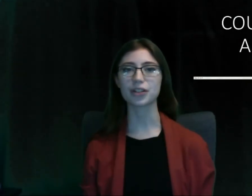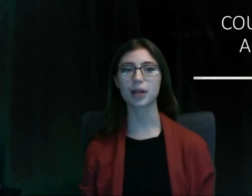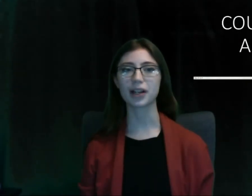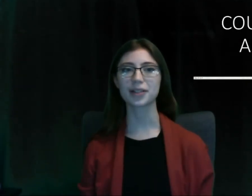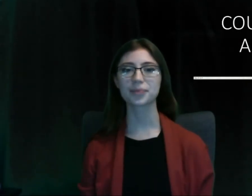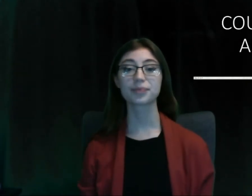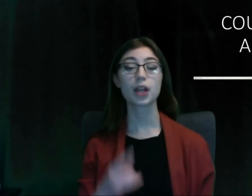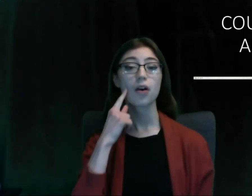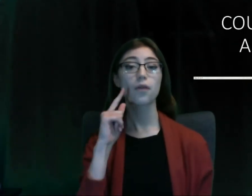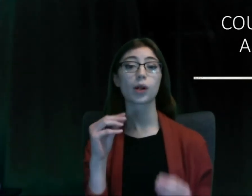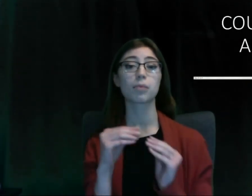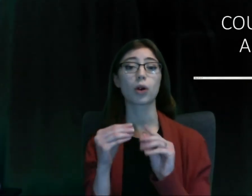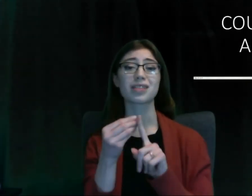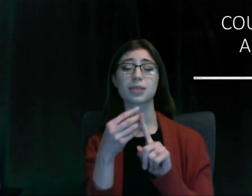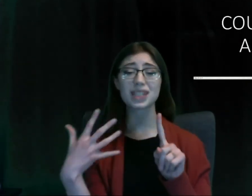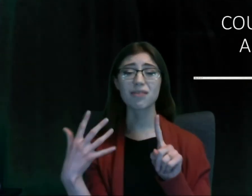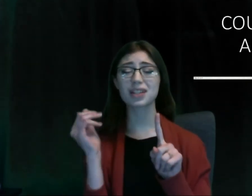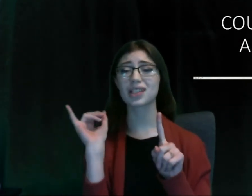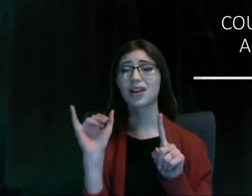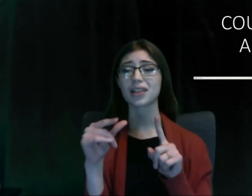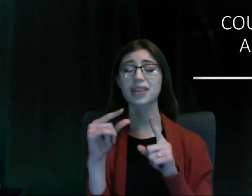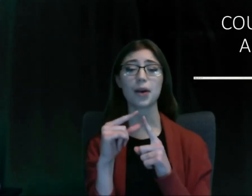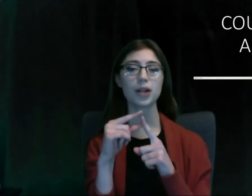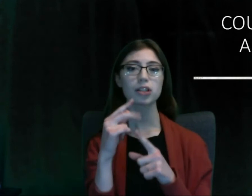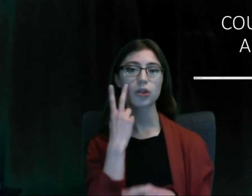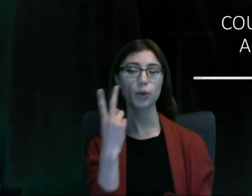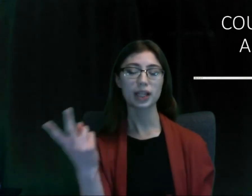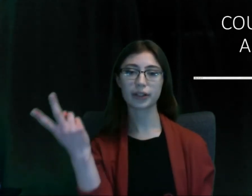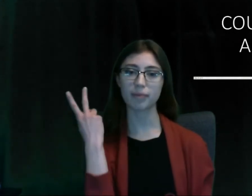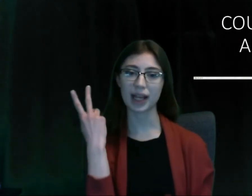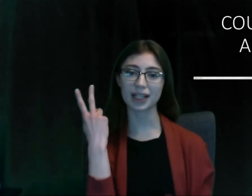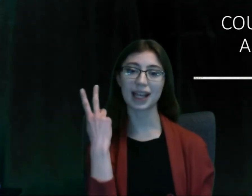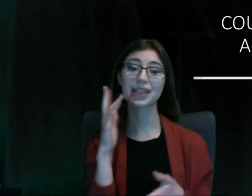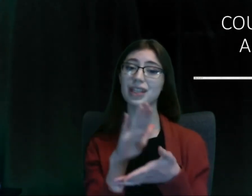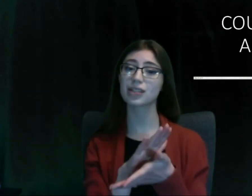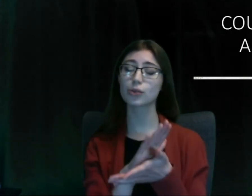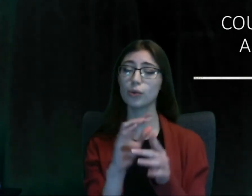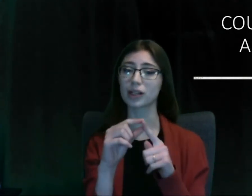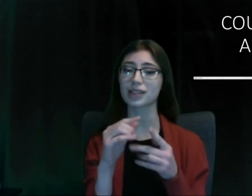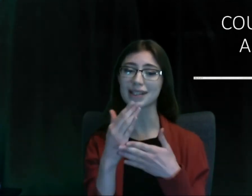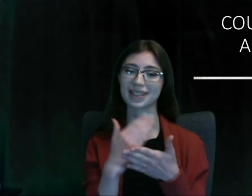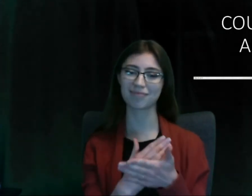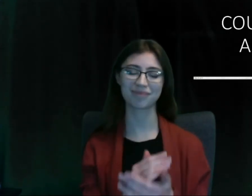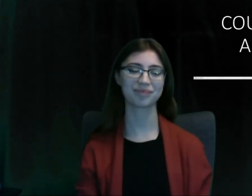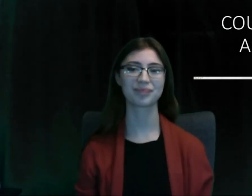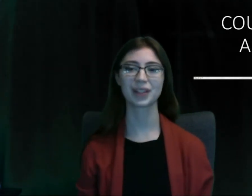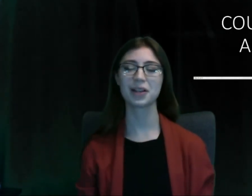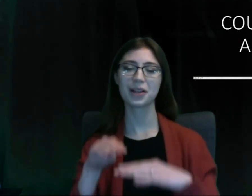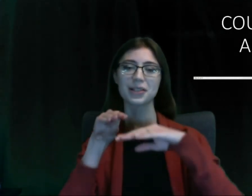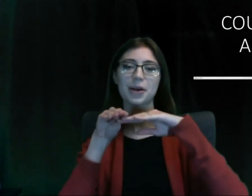marker. For more specifics on that word, you can look back at the school words lesson. So